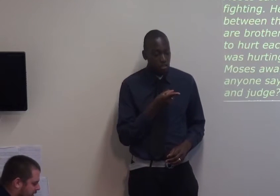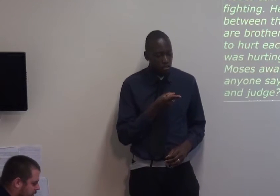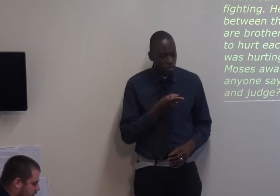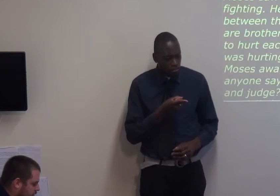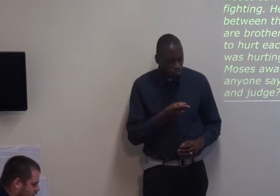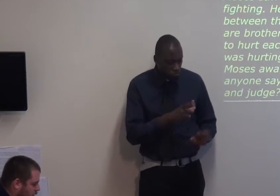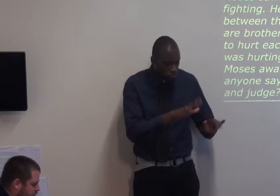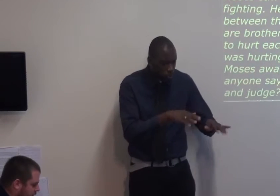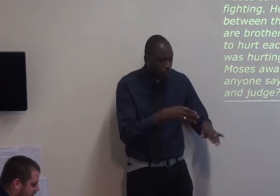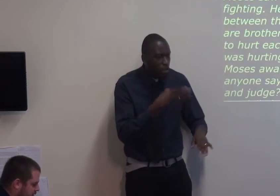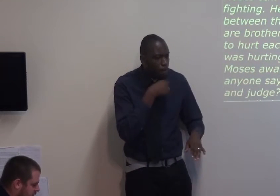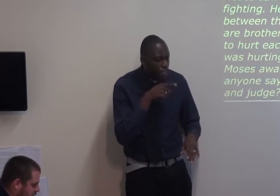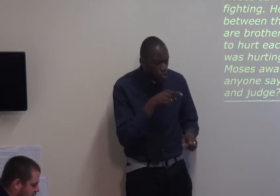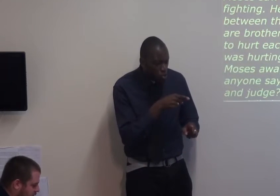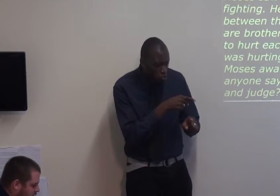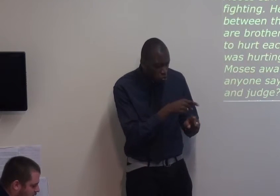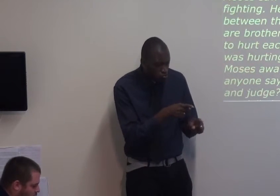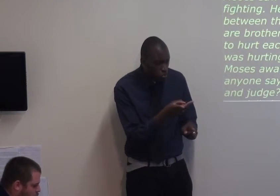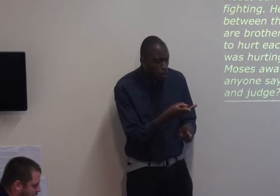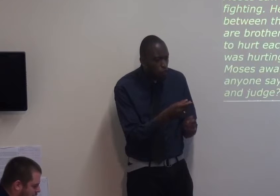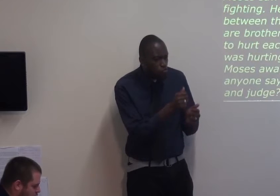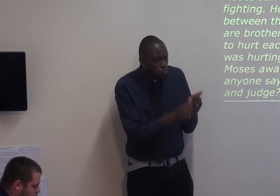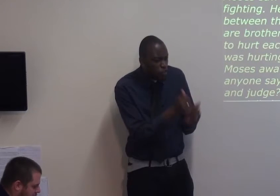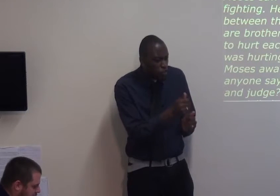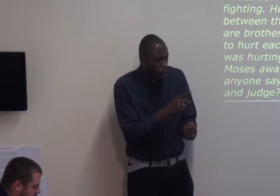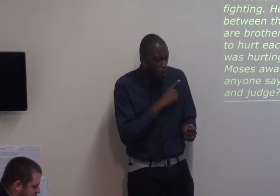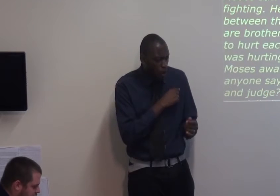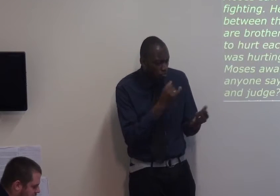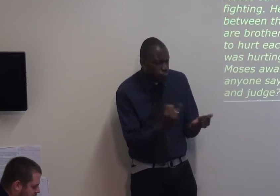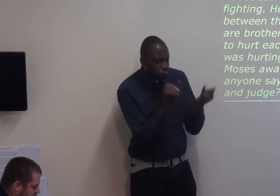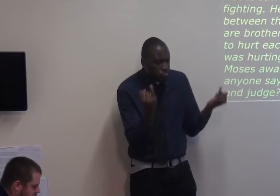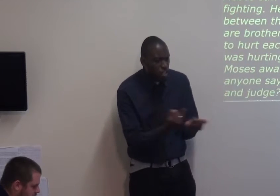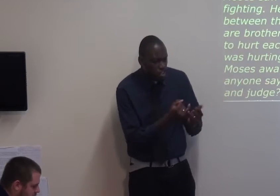Men, you are brothers. Why are you trying to hurt each other?